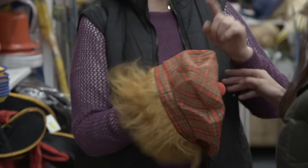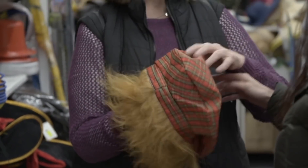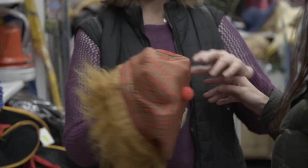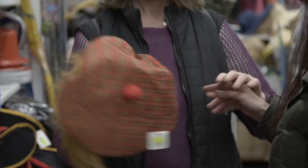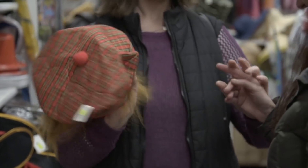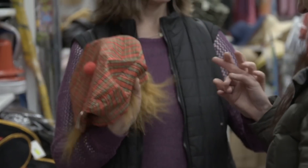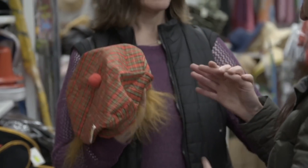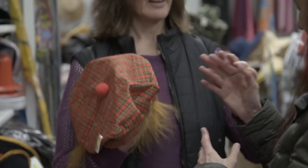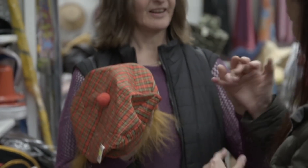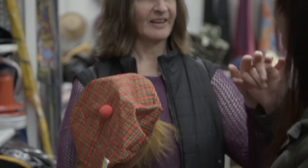What is that?